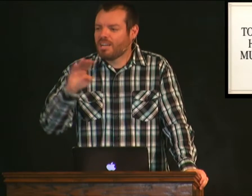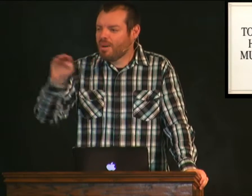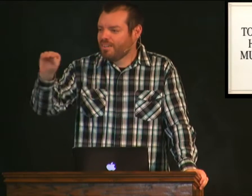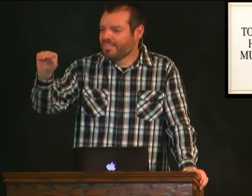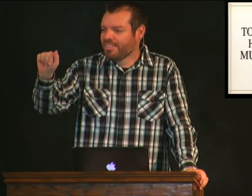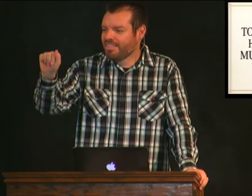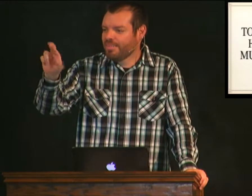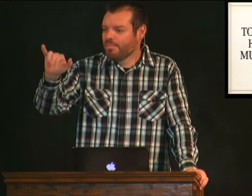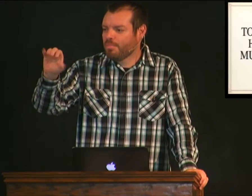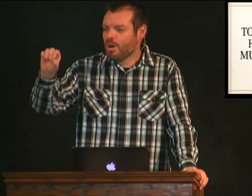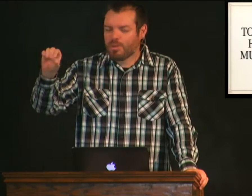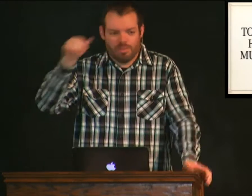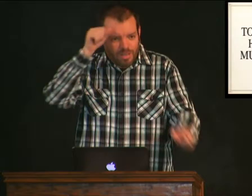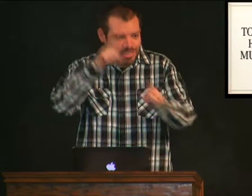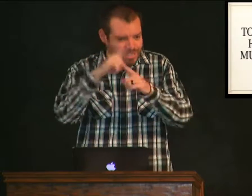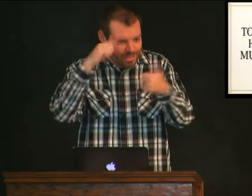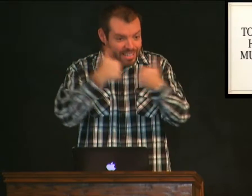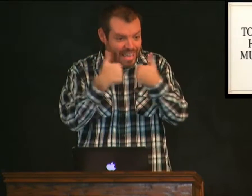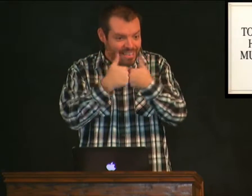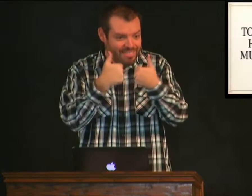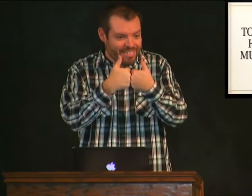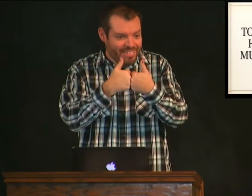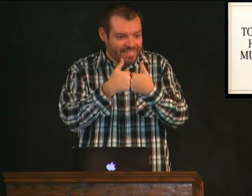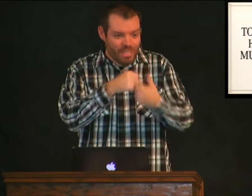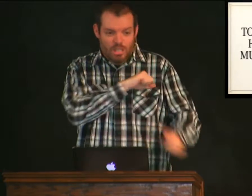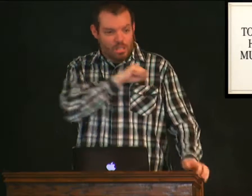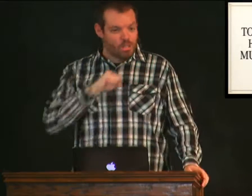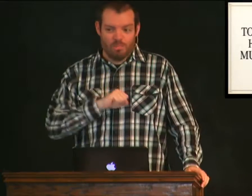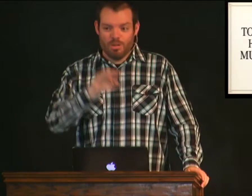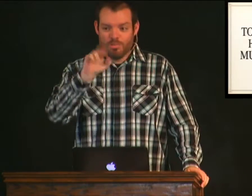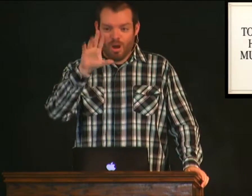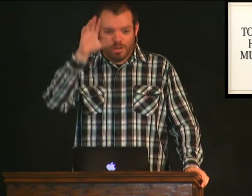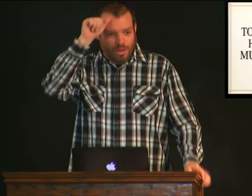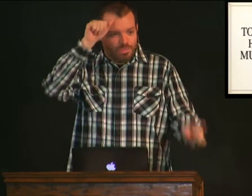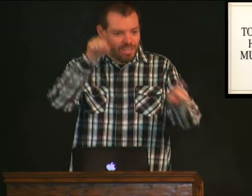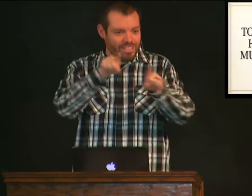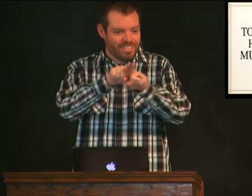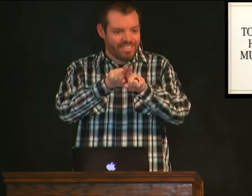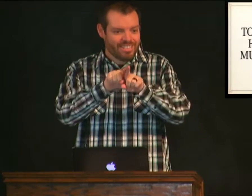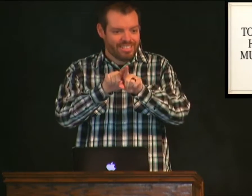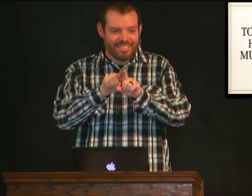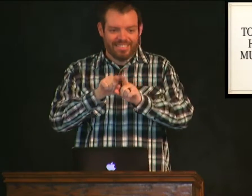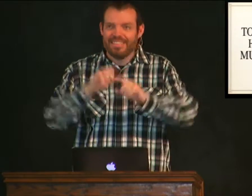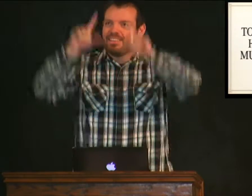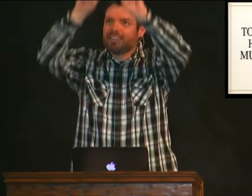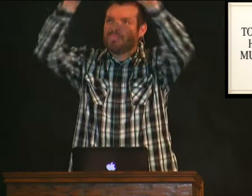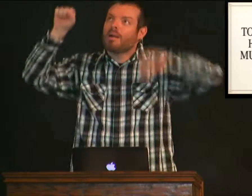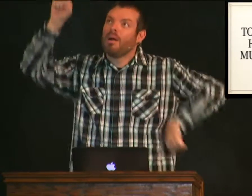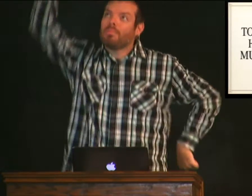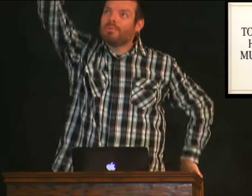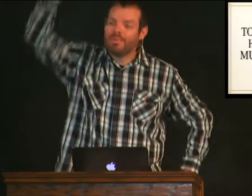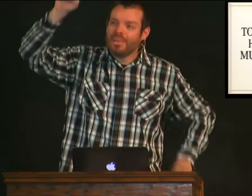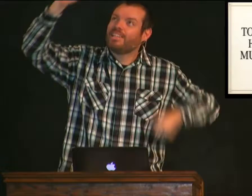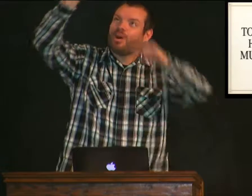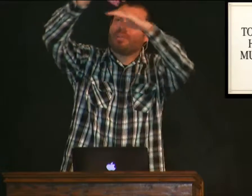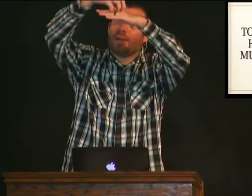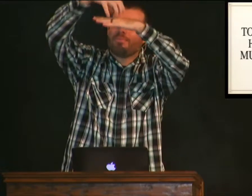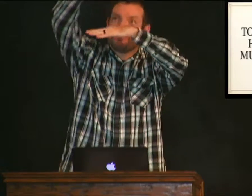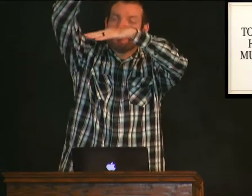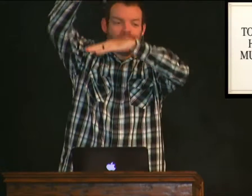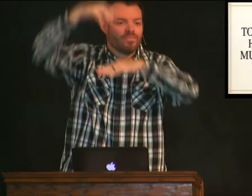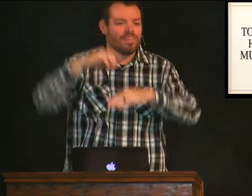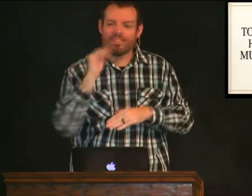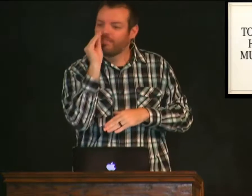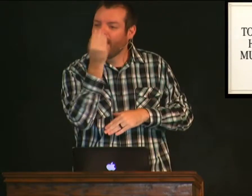I'm always talking about Mario Brothers, you know the game? Super Mario Brothers. In the box. It's always